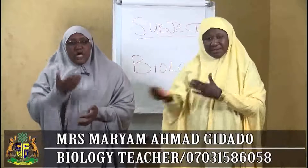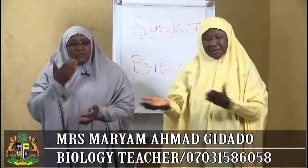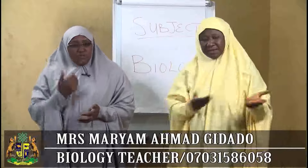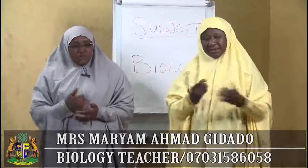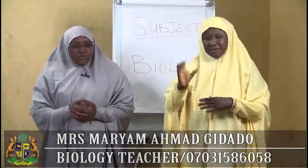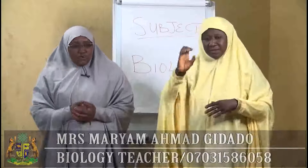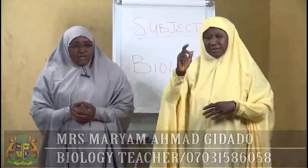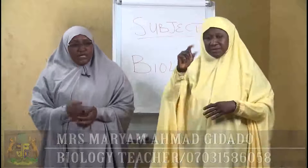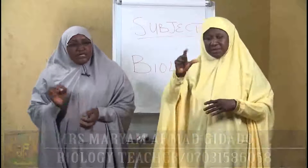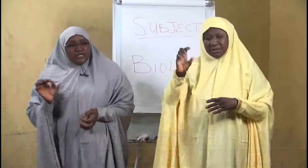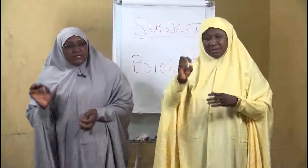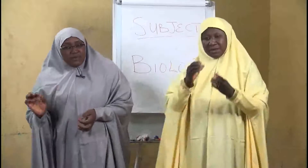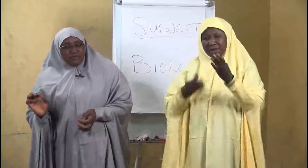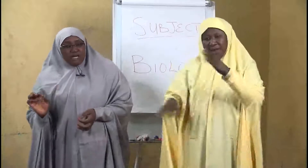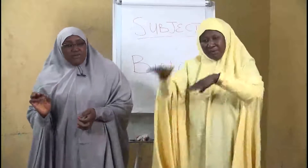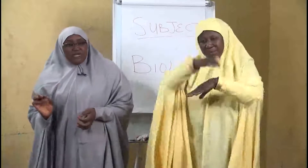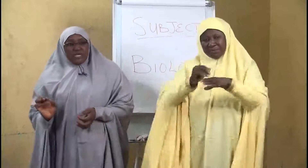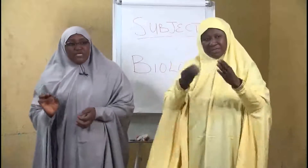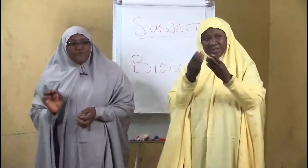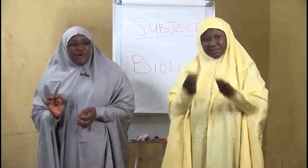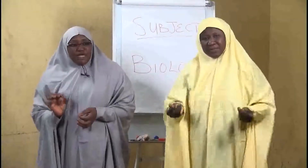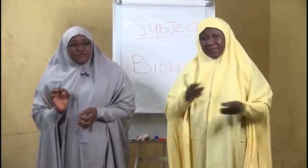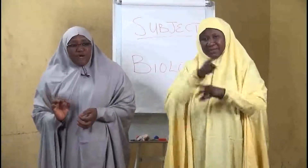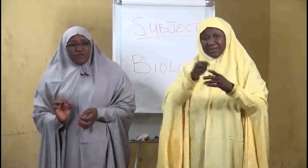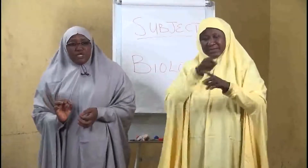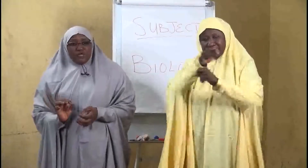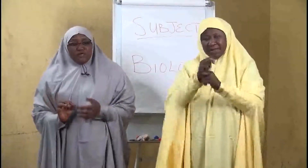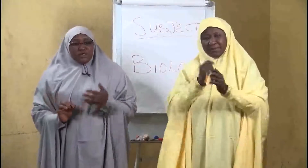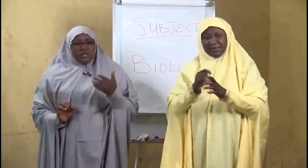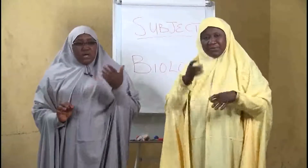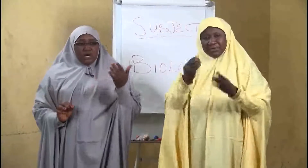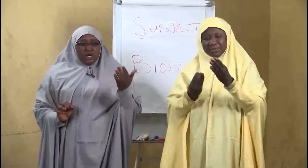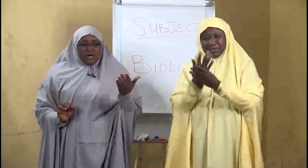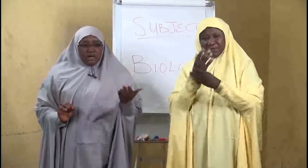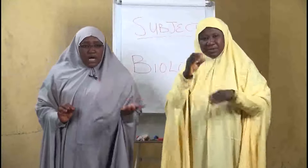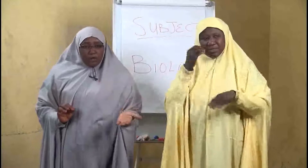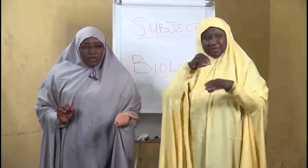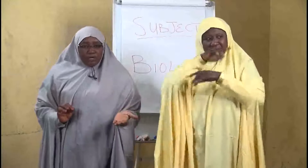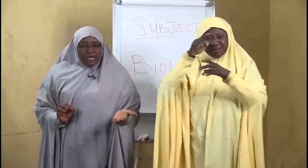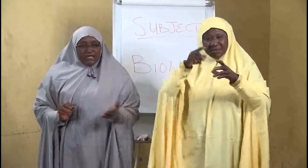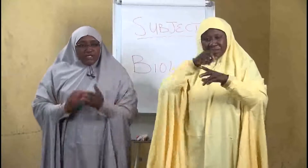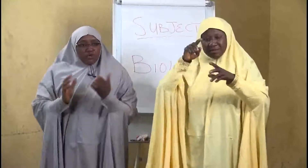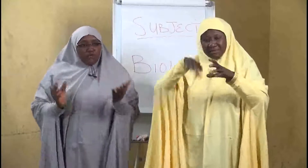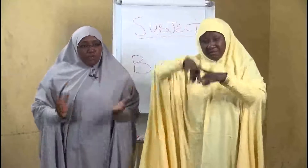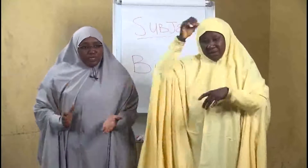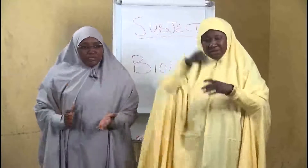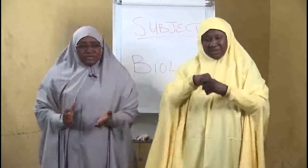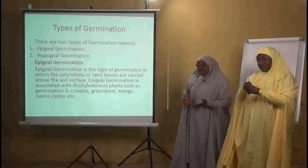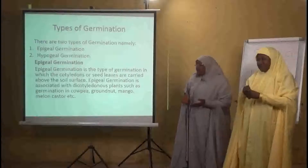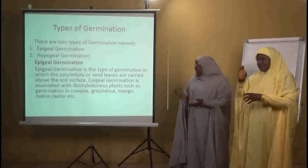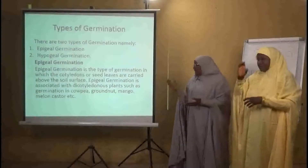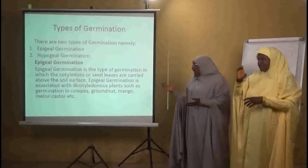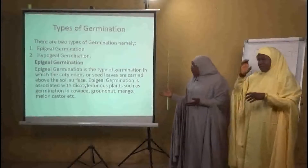cotyledon above the soil. This type of germination is found in cowpea, that is the group of